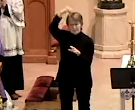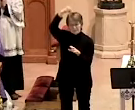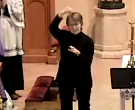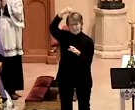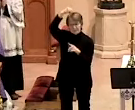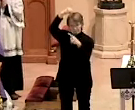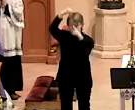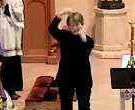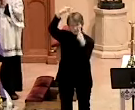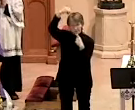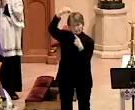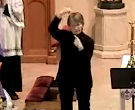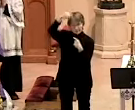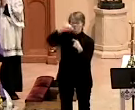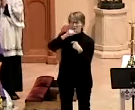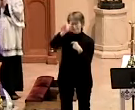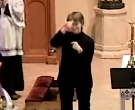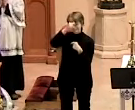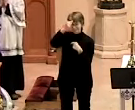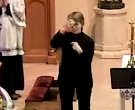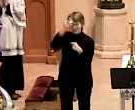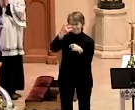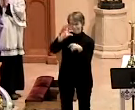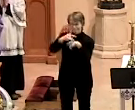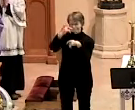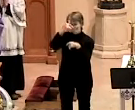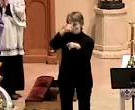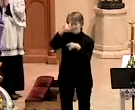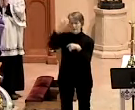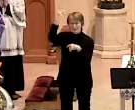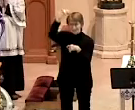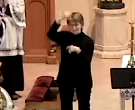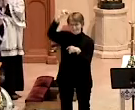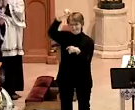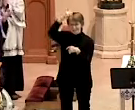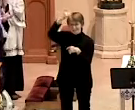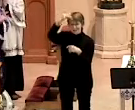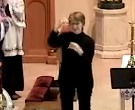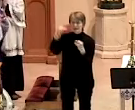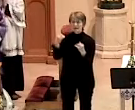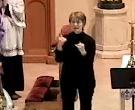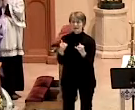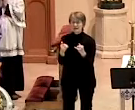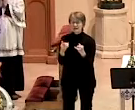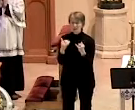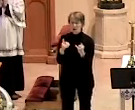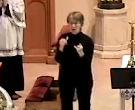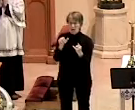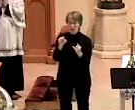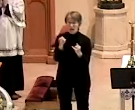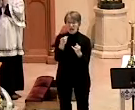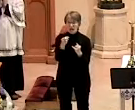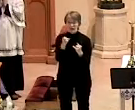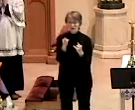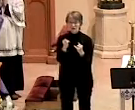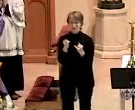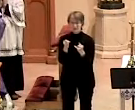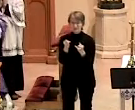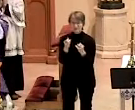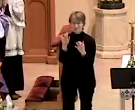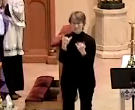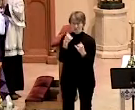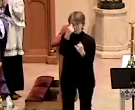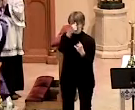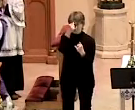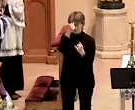head. And so it's another sign to receive those ashes, as ashes were placed on the head and